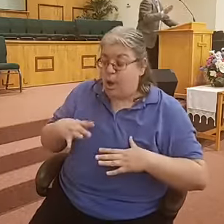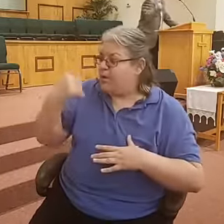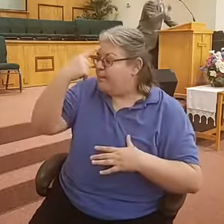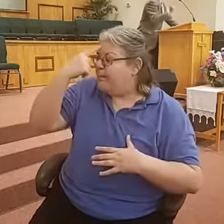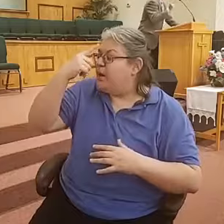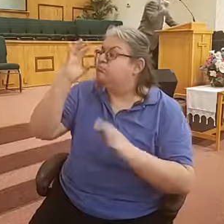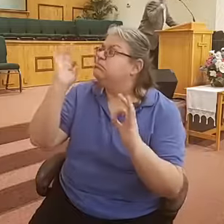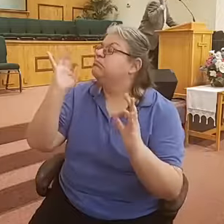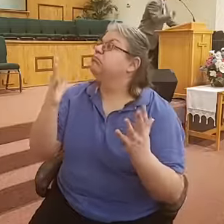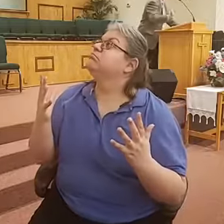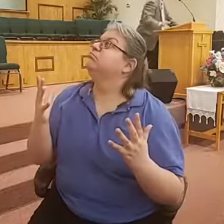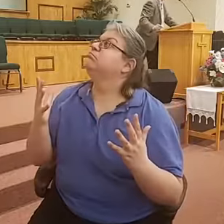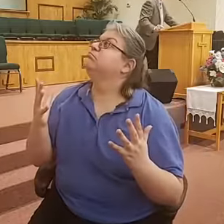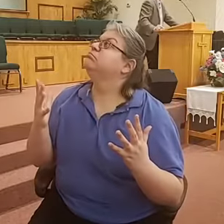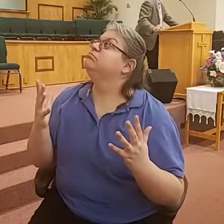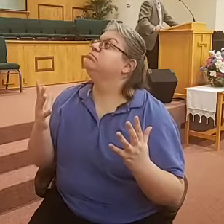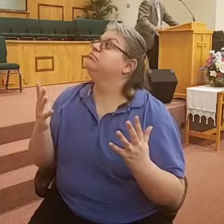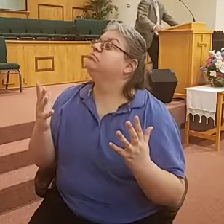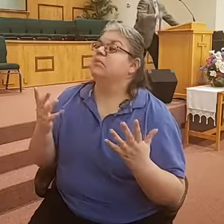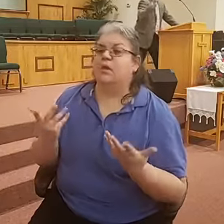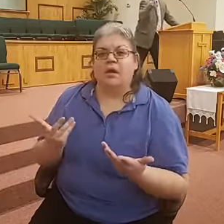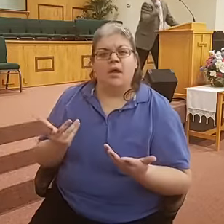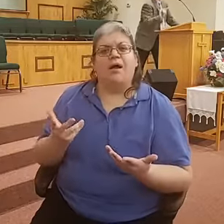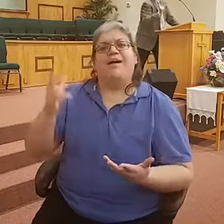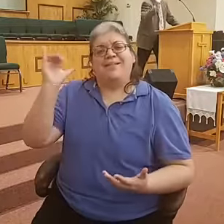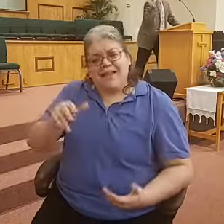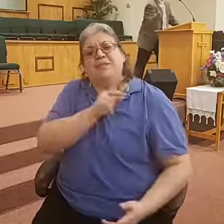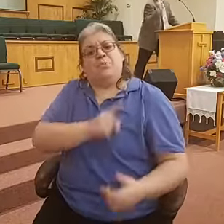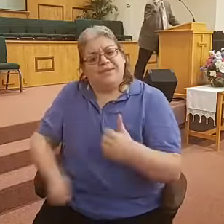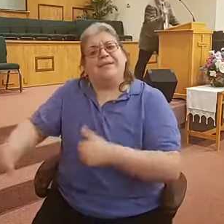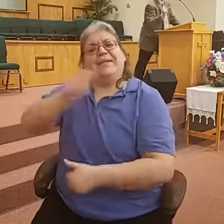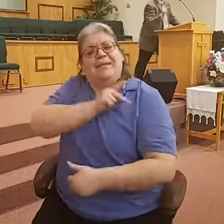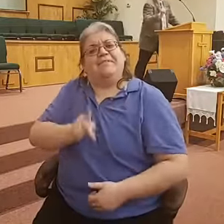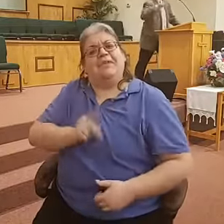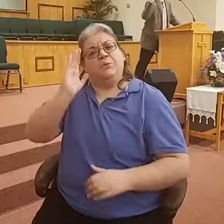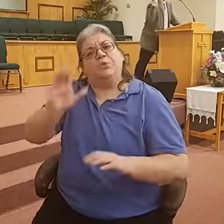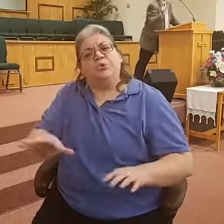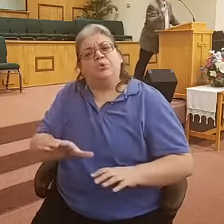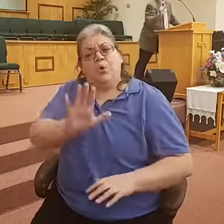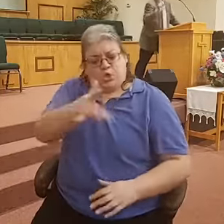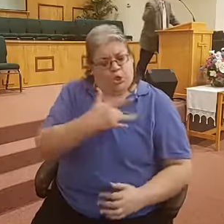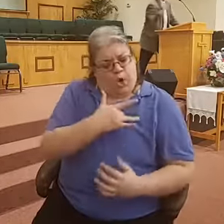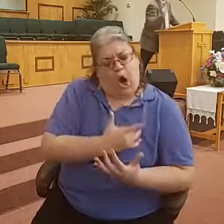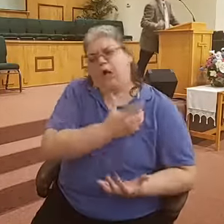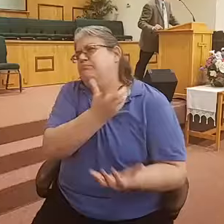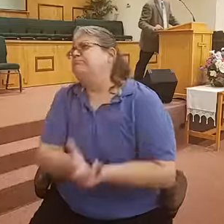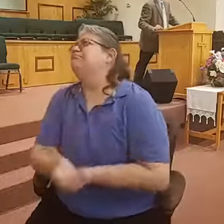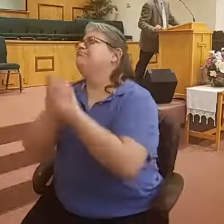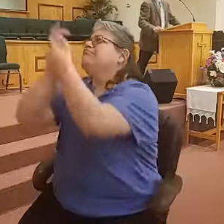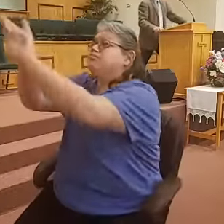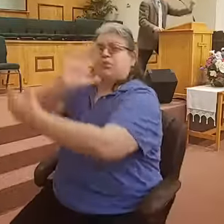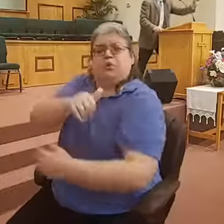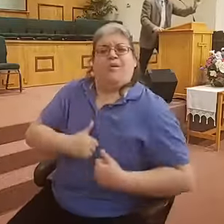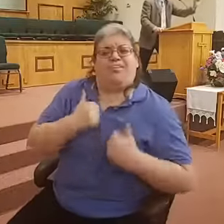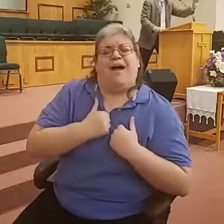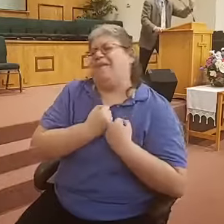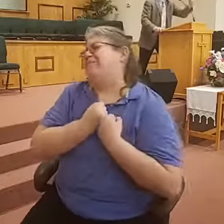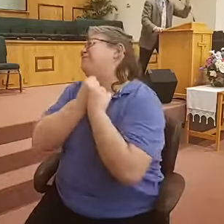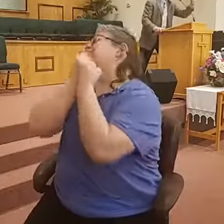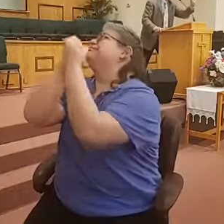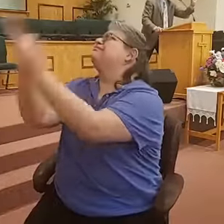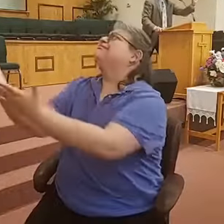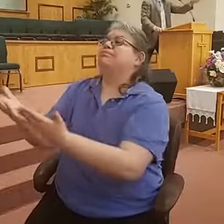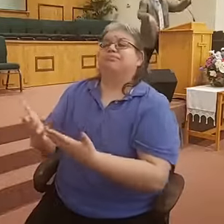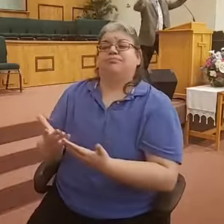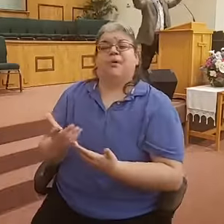friend, that's what the King of Kings will do when you turn your heart and your life over to him. He can take your